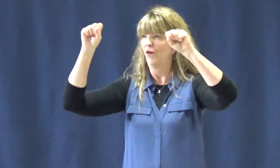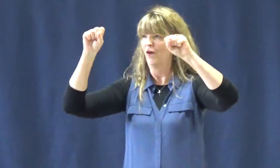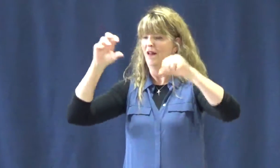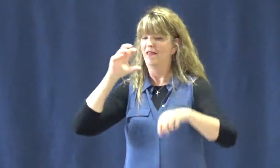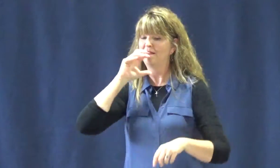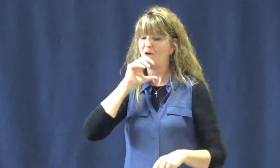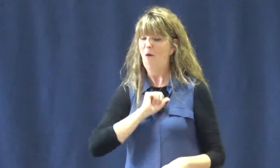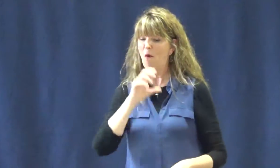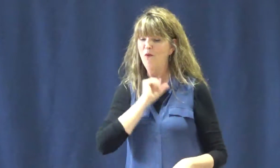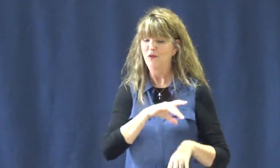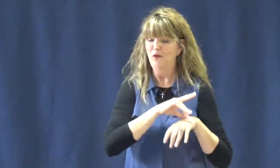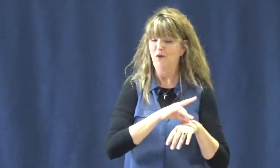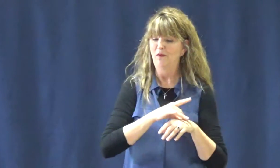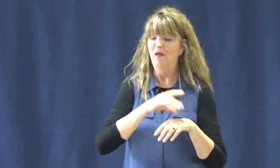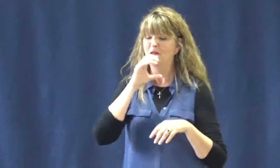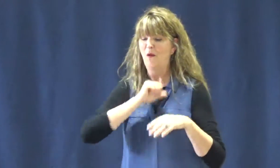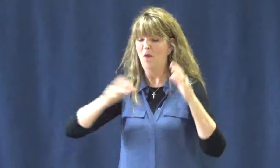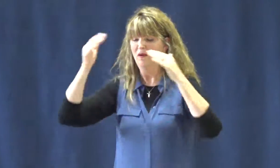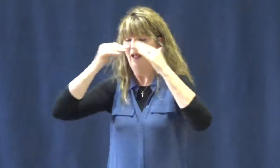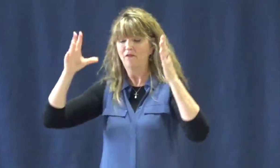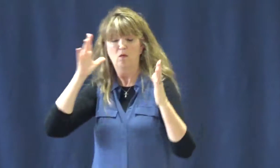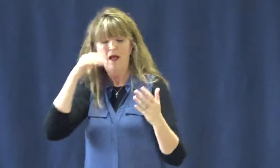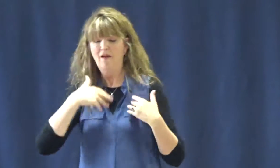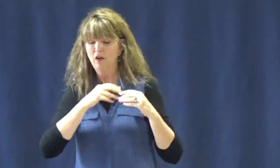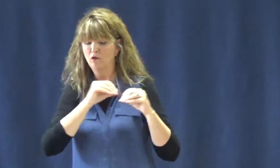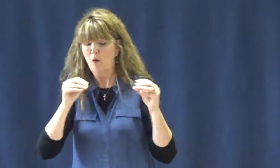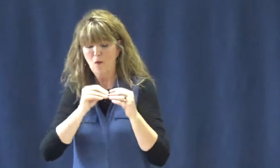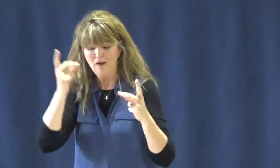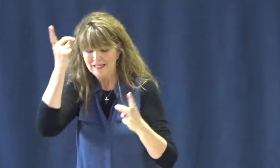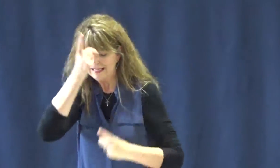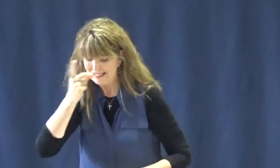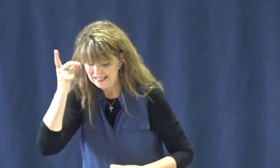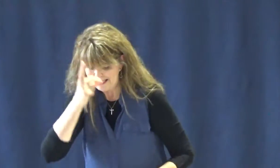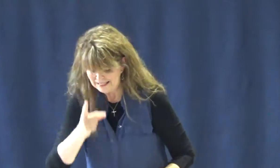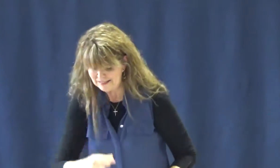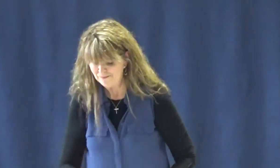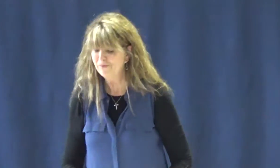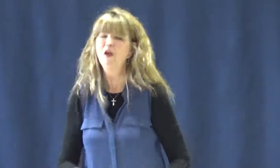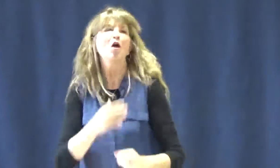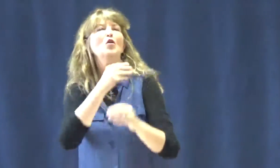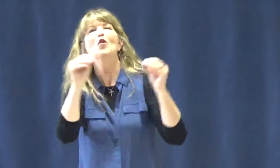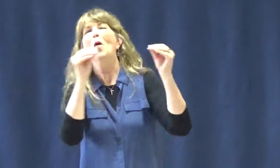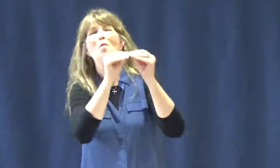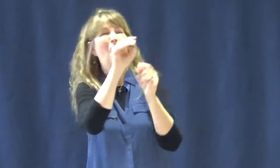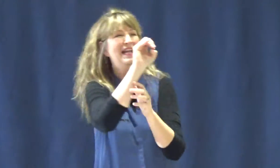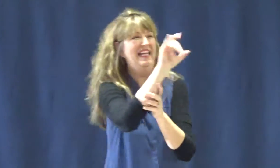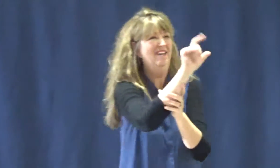place. And there will be no disease of sin,